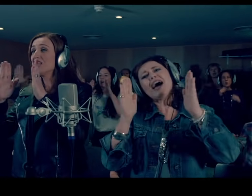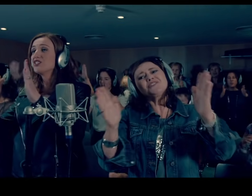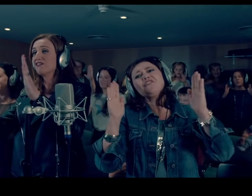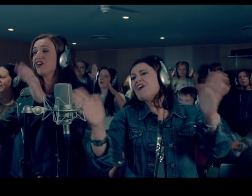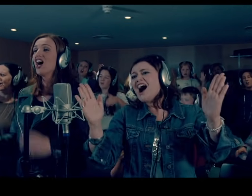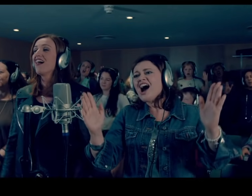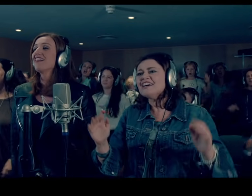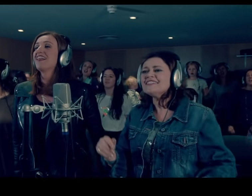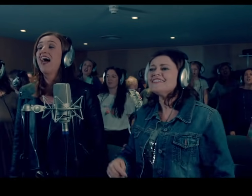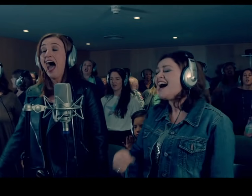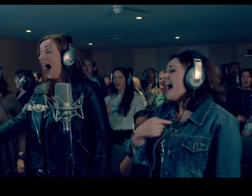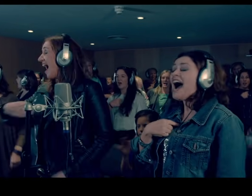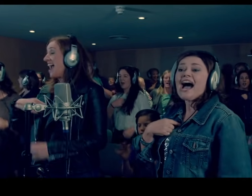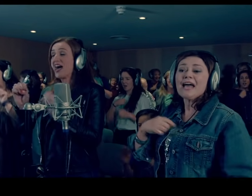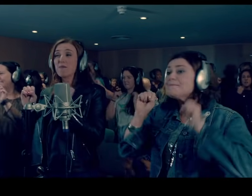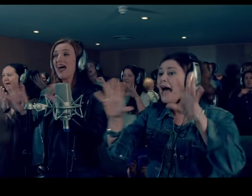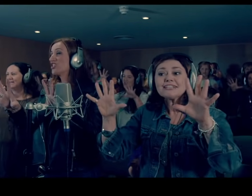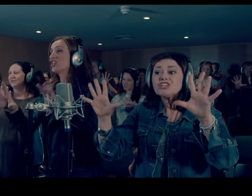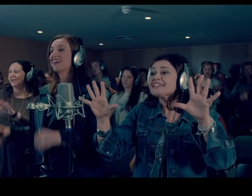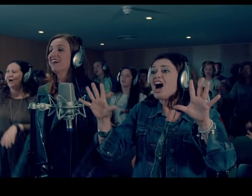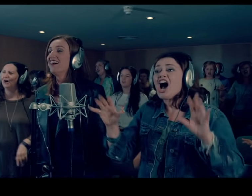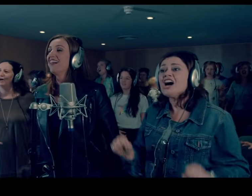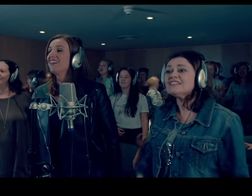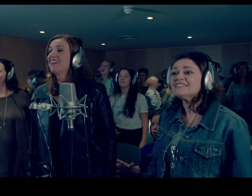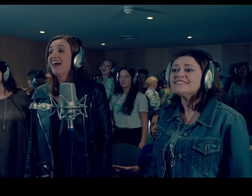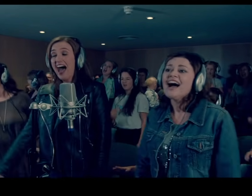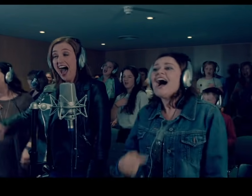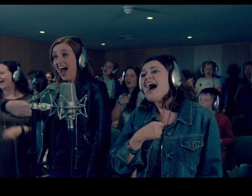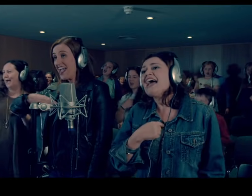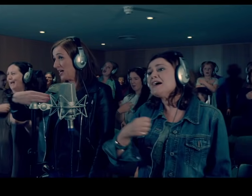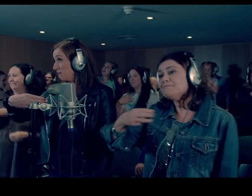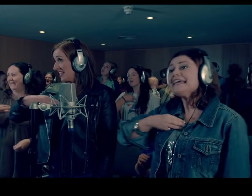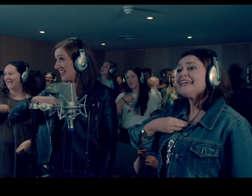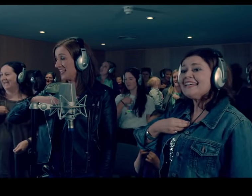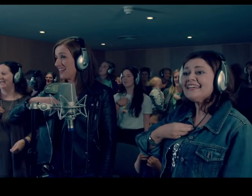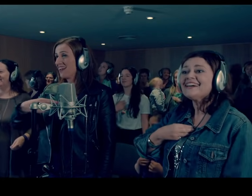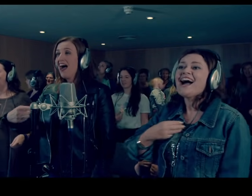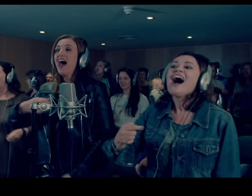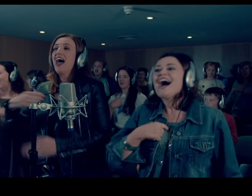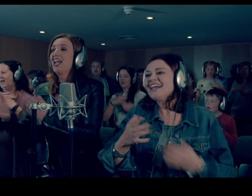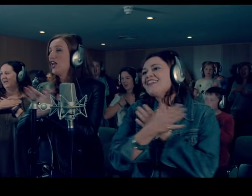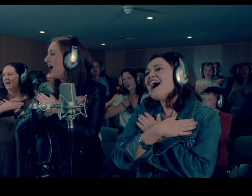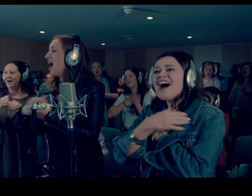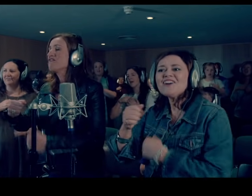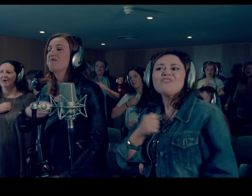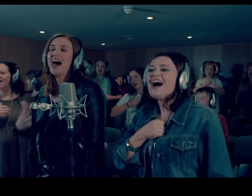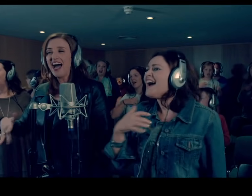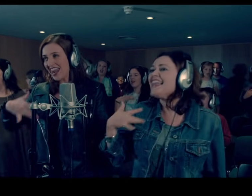wonderful I am magical I am real I love my